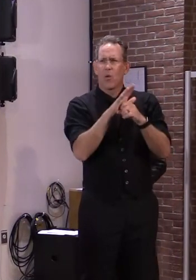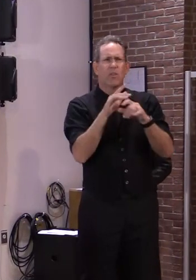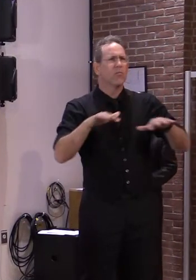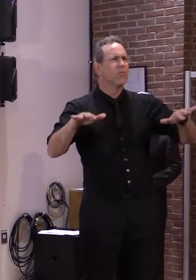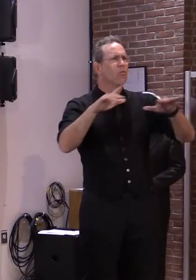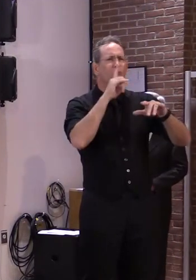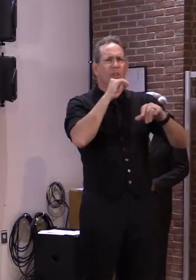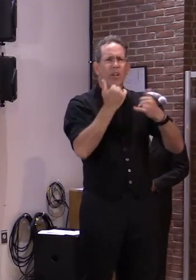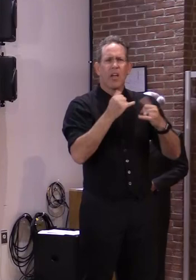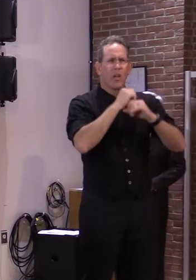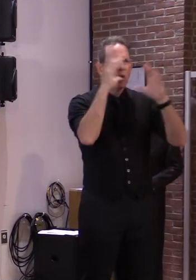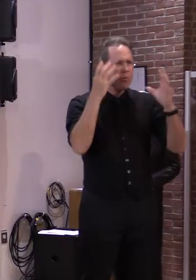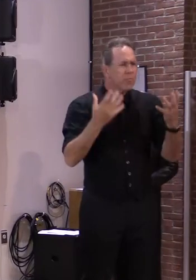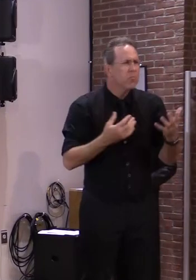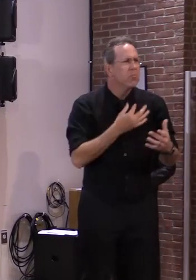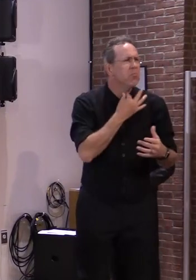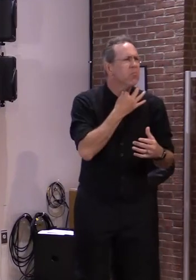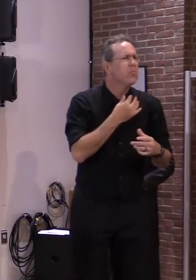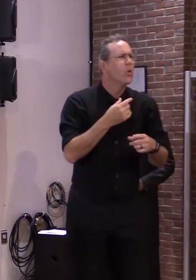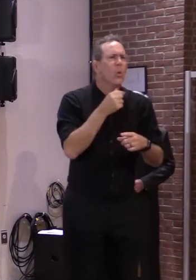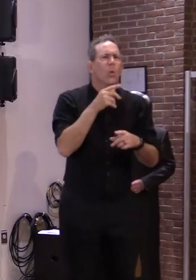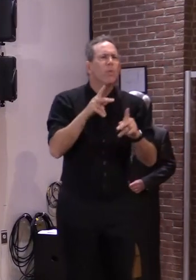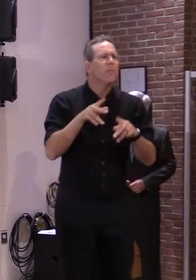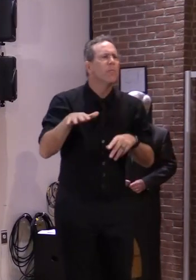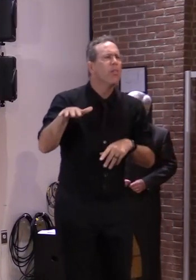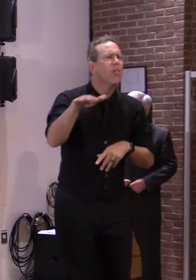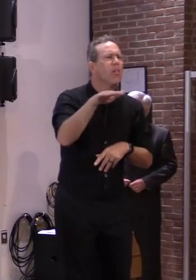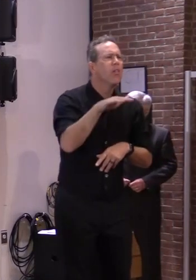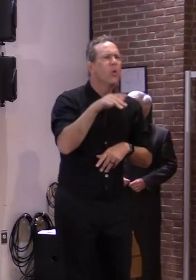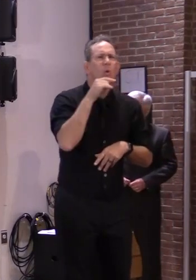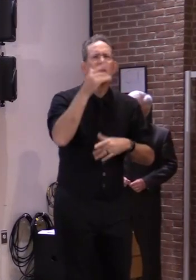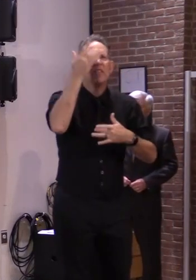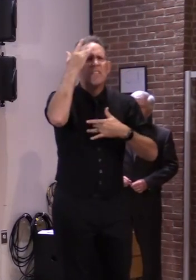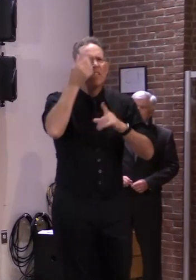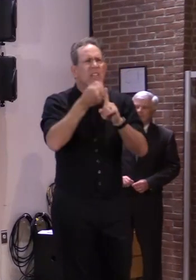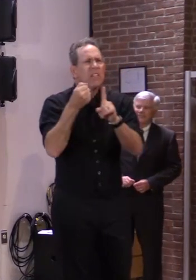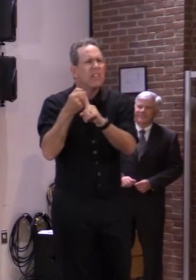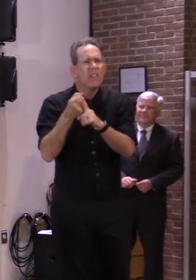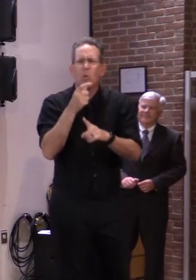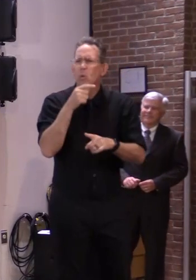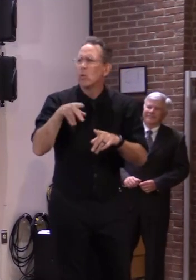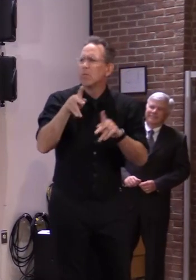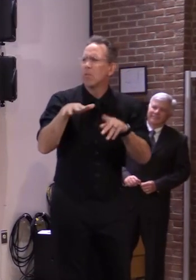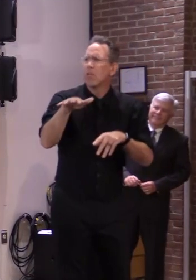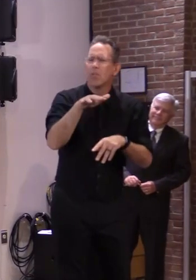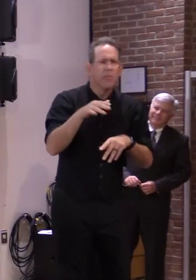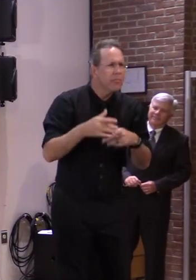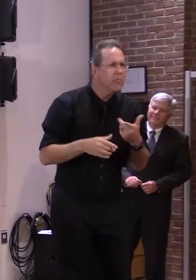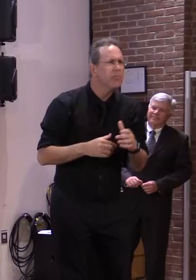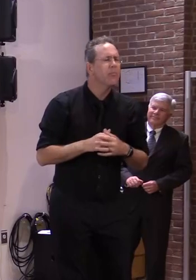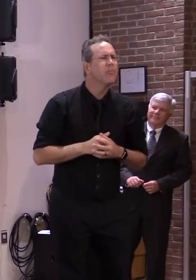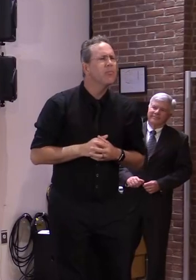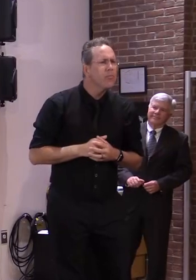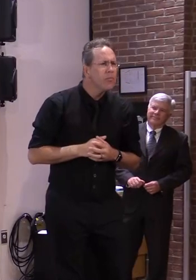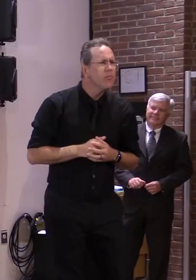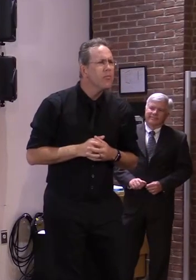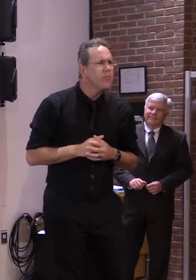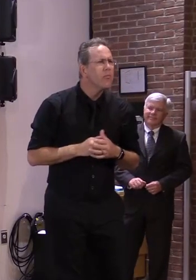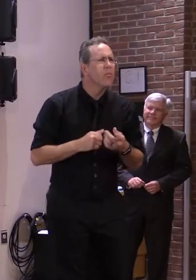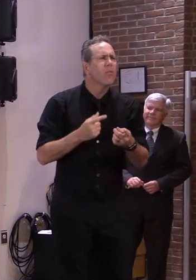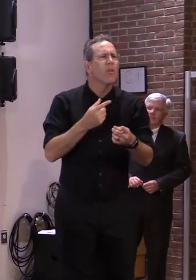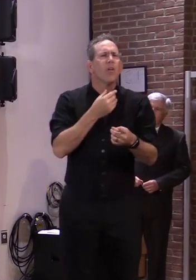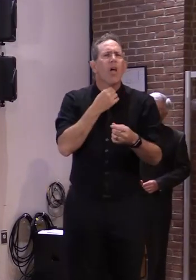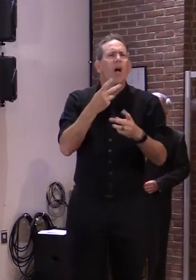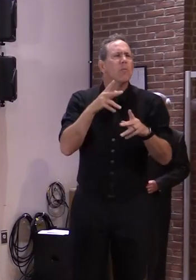Age, vaccination status? Typically, I'm vaccinated, I would imagine. And how many vaccinated people have tested positive in